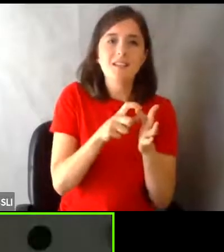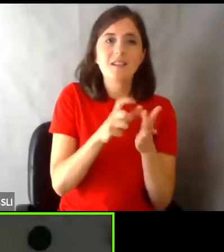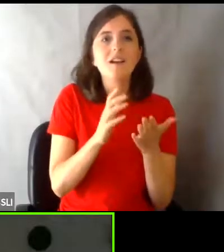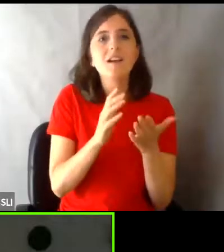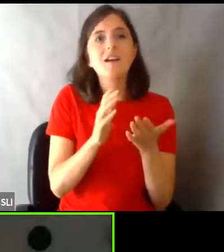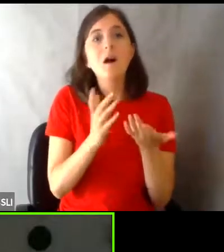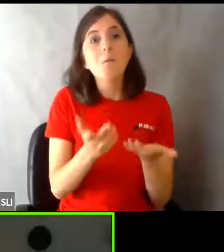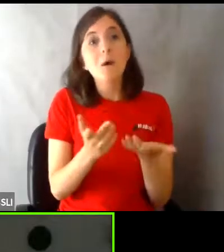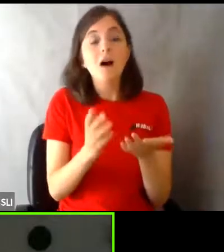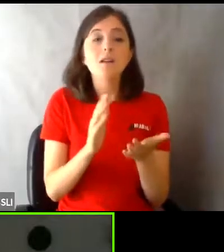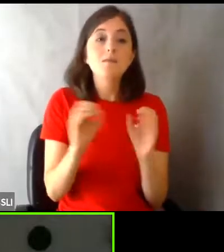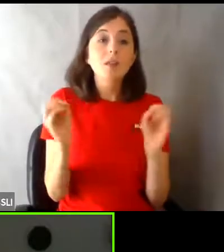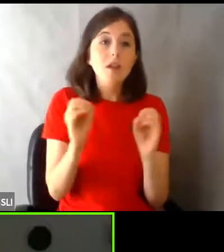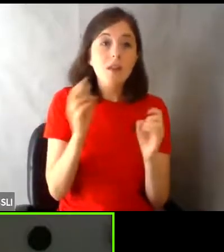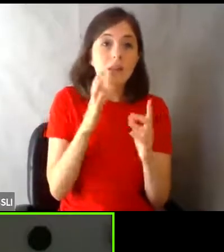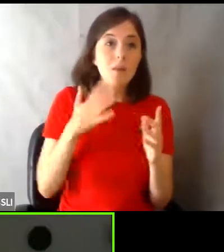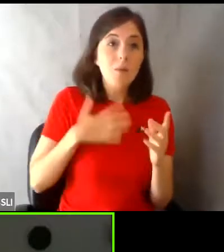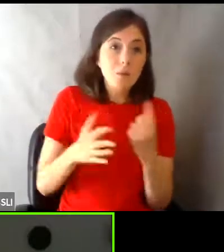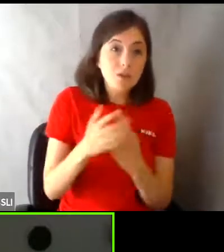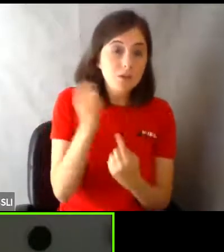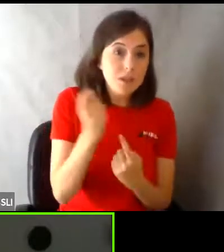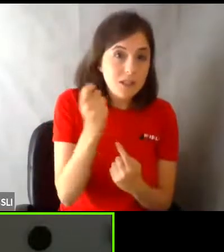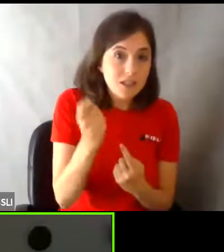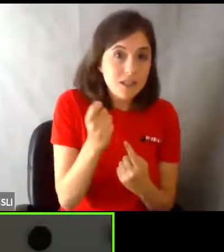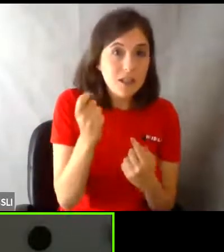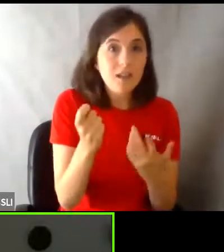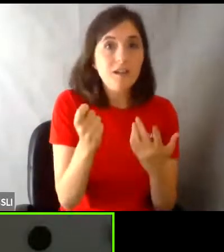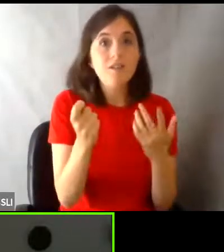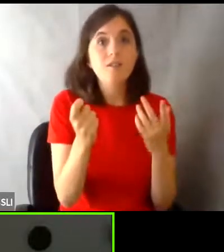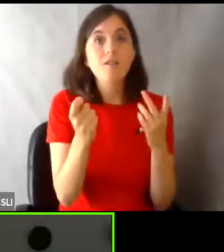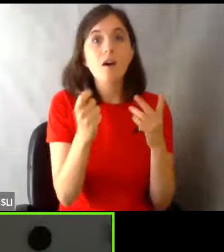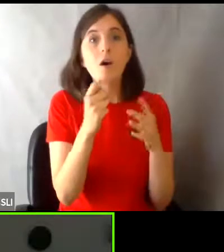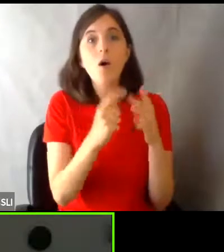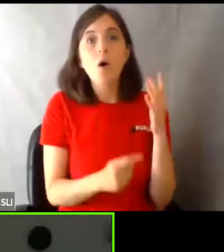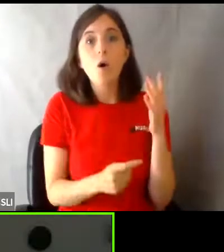things that we want to achieve, none of the emancipation, none of the kind of